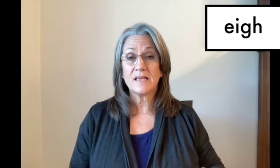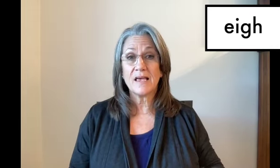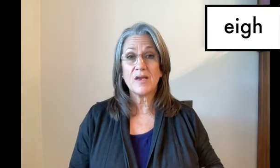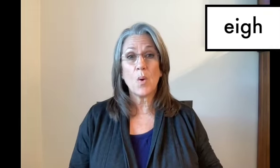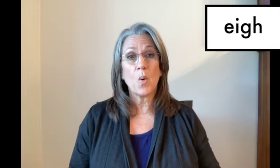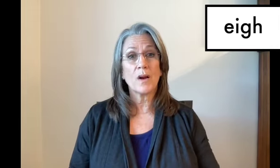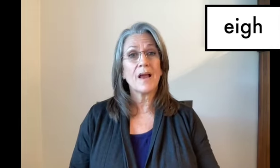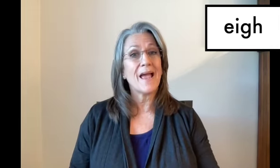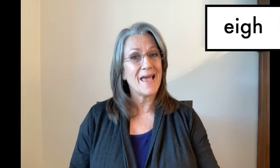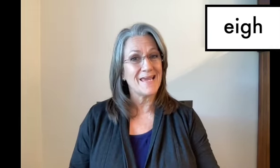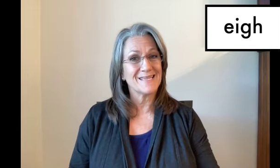sleigh or 8.